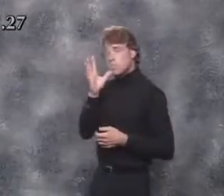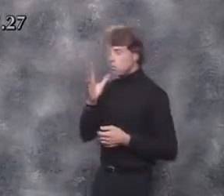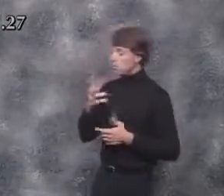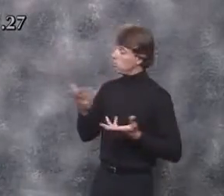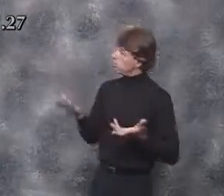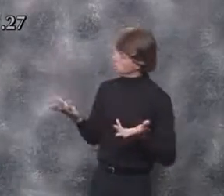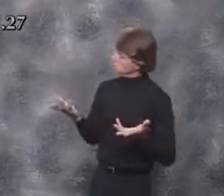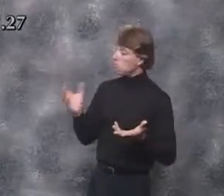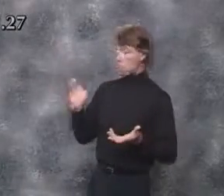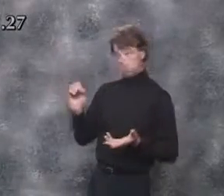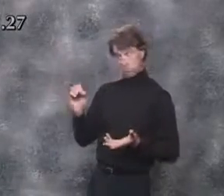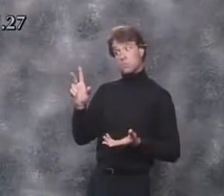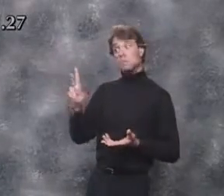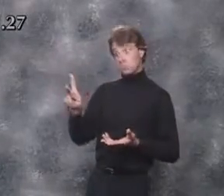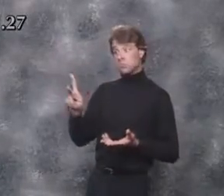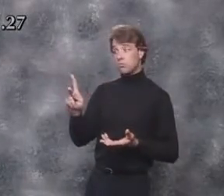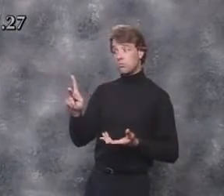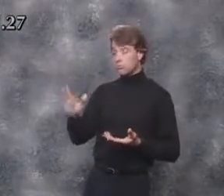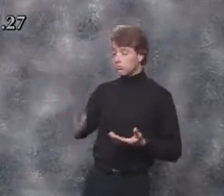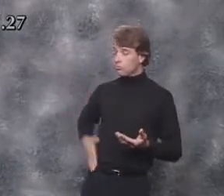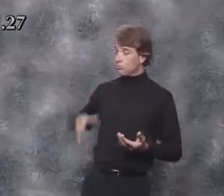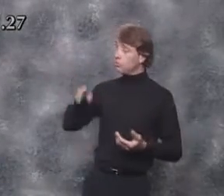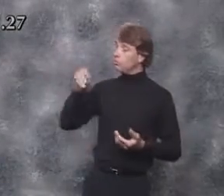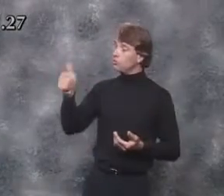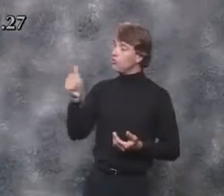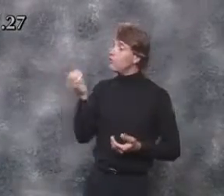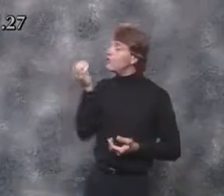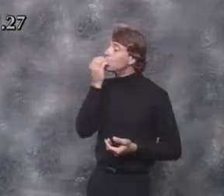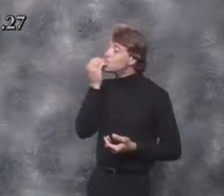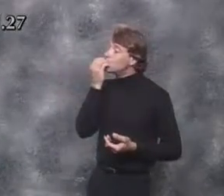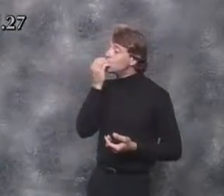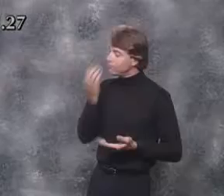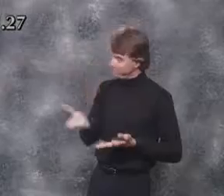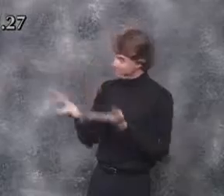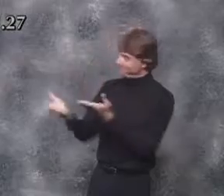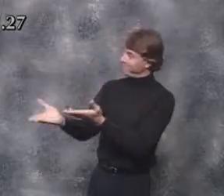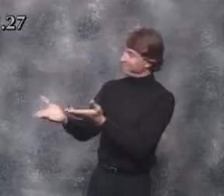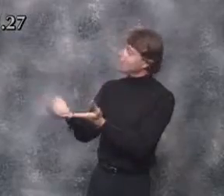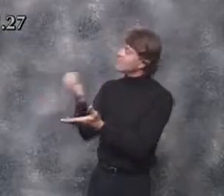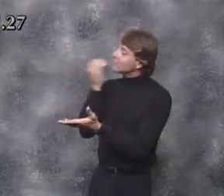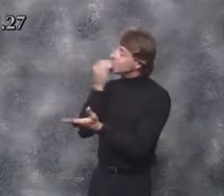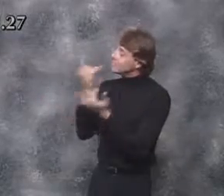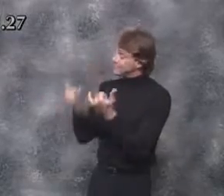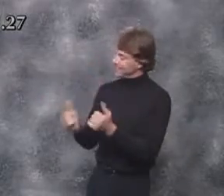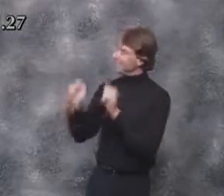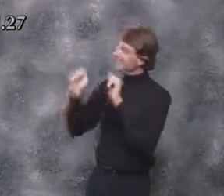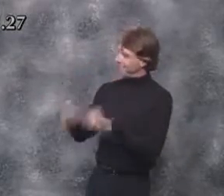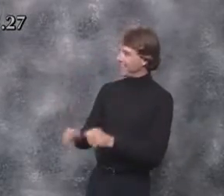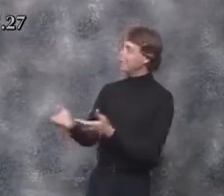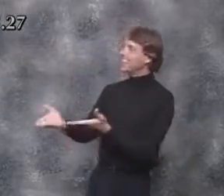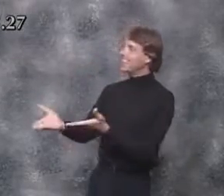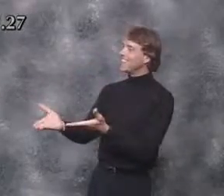The mother said, "Okay, you can have the dog's food. Help yourself."